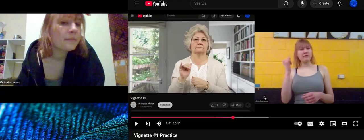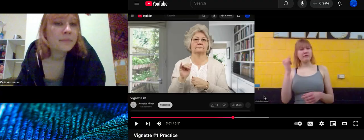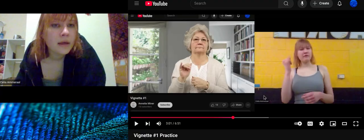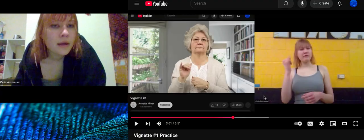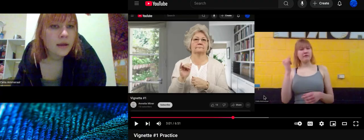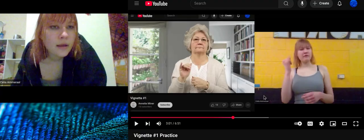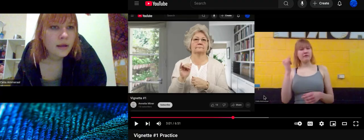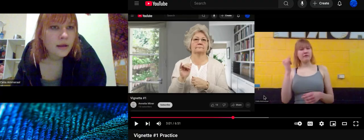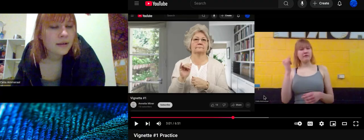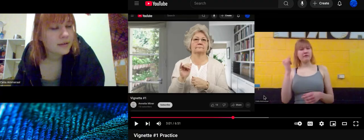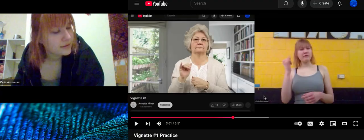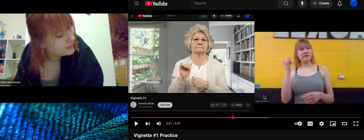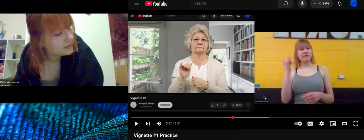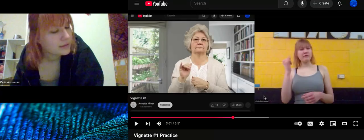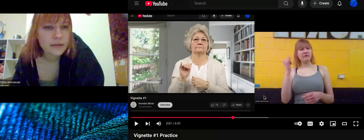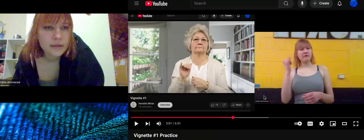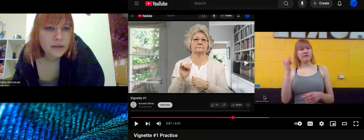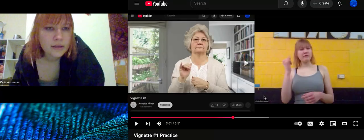there.